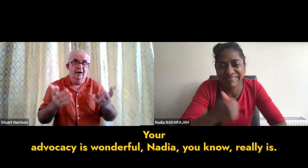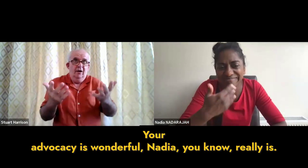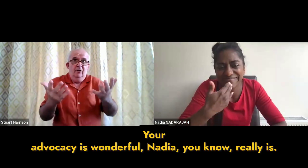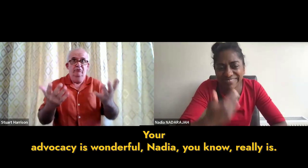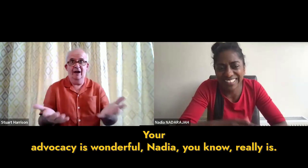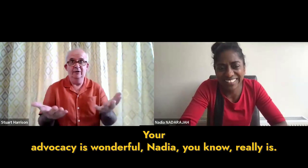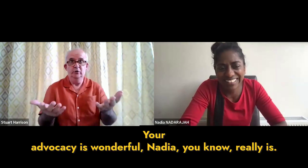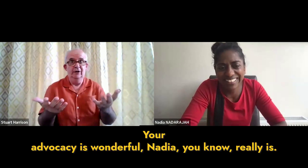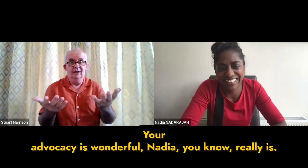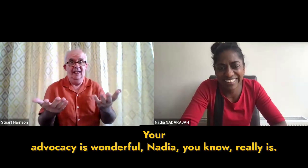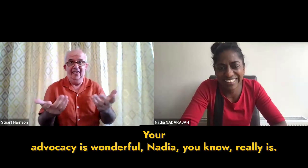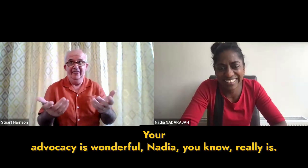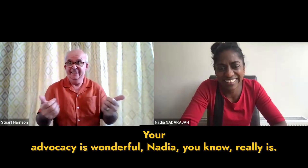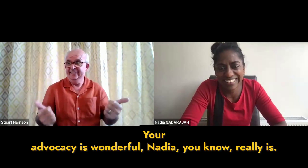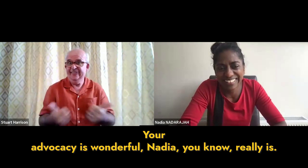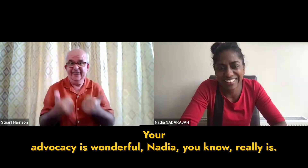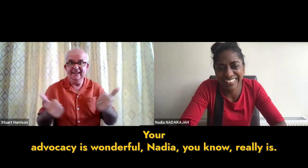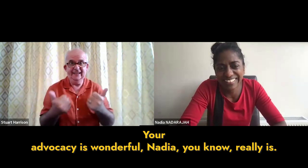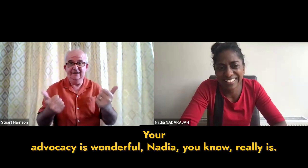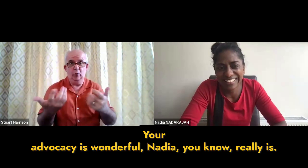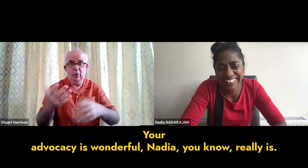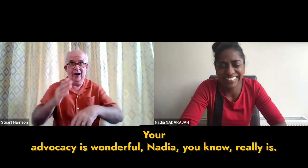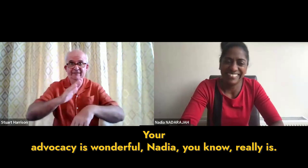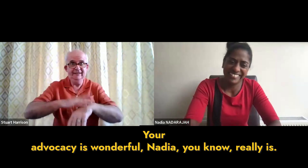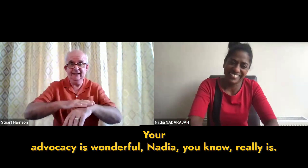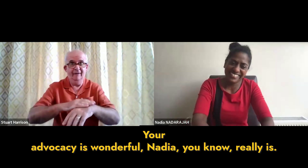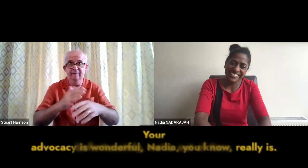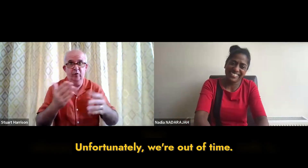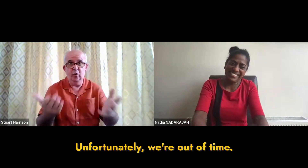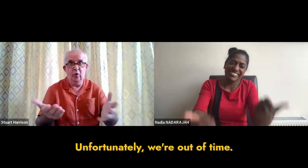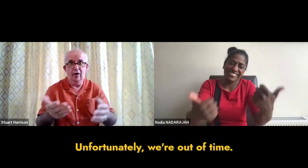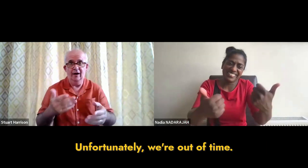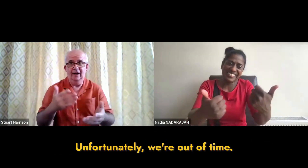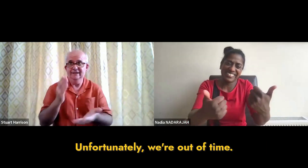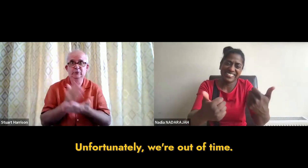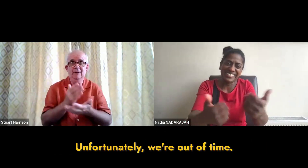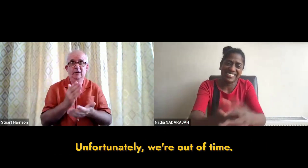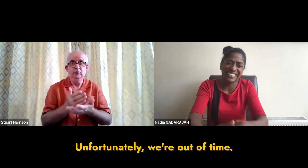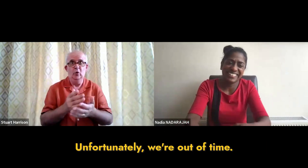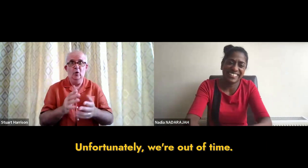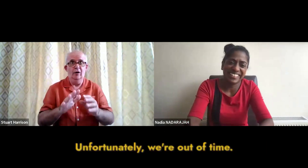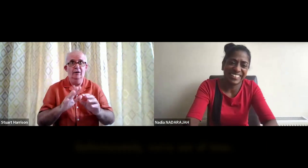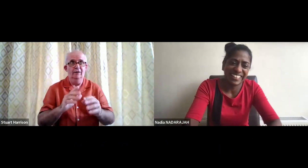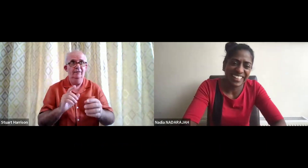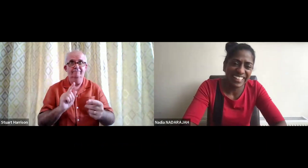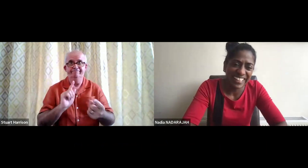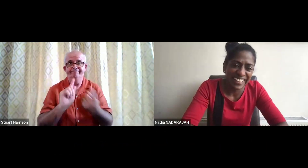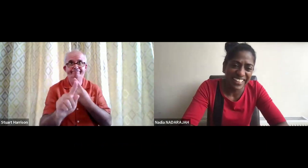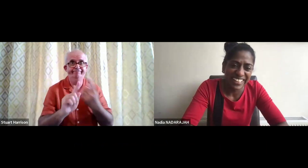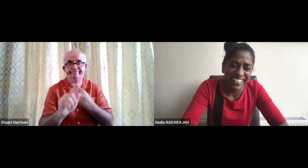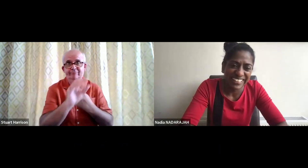Your advice is wonderful, Nadia. You know, really is. Unfortunately, we're out of time.